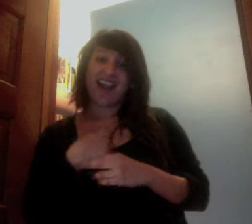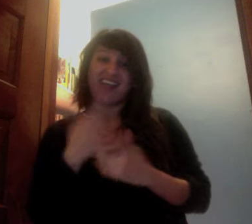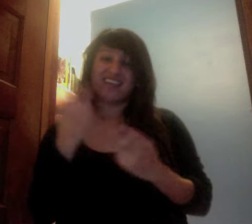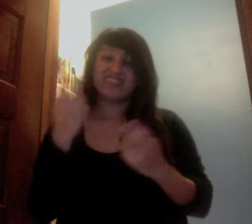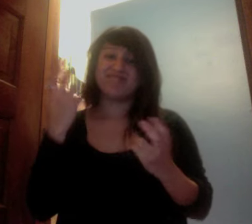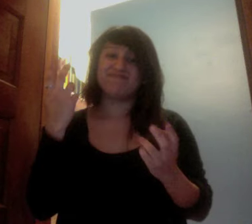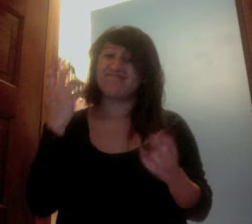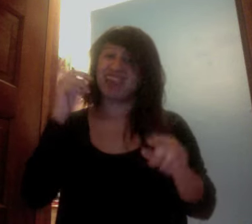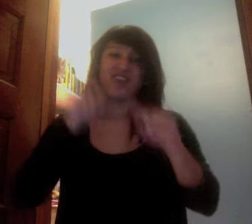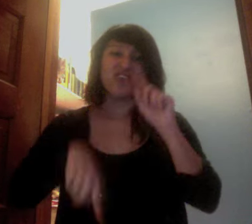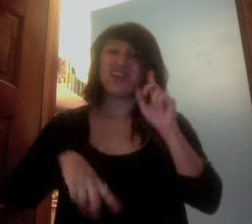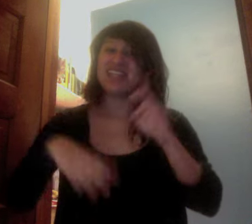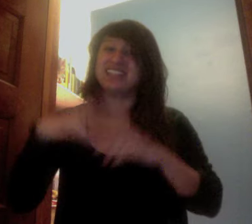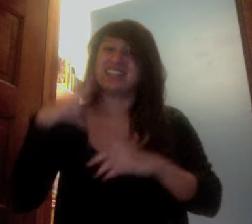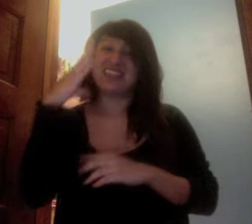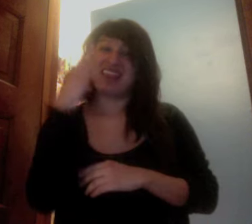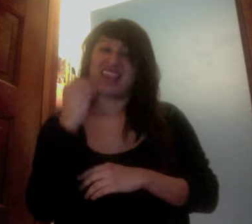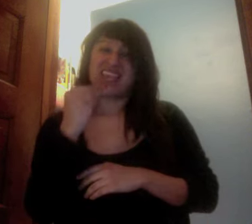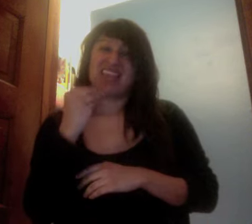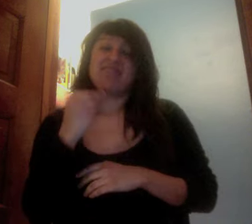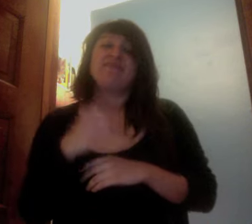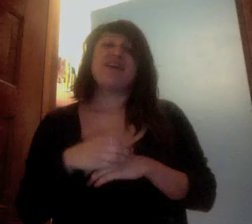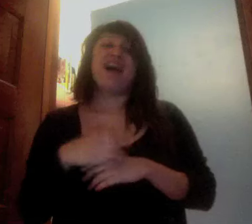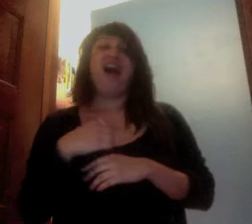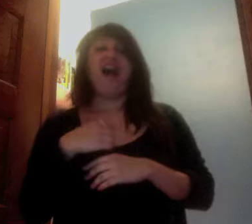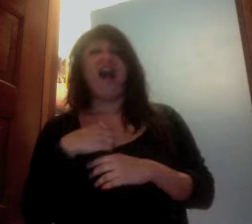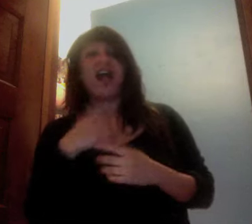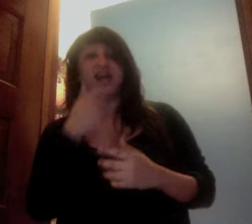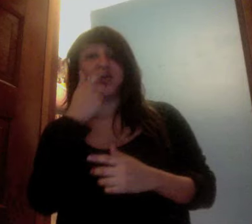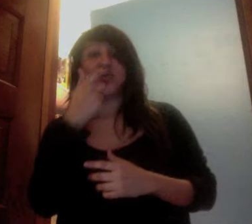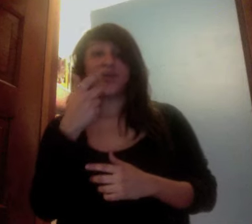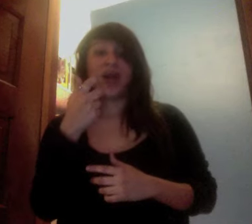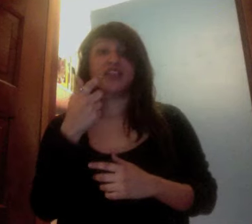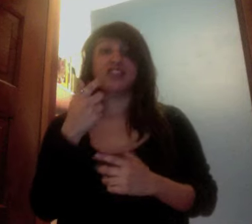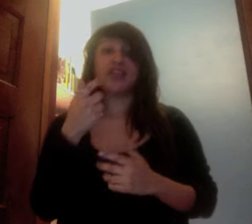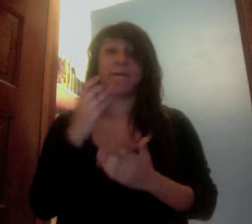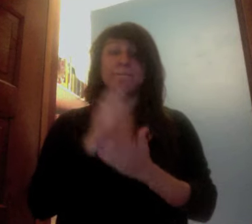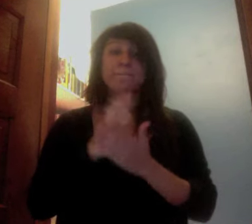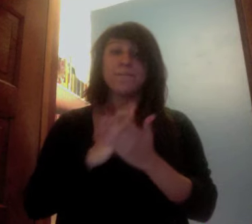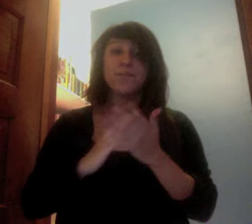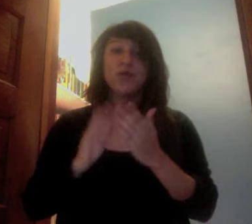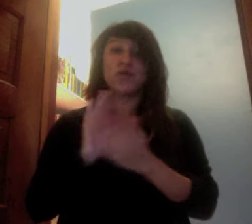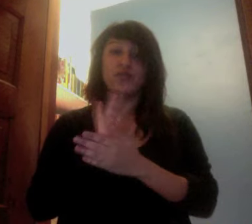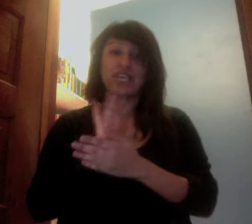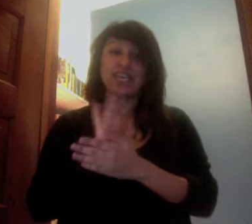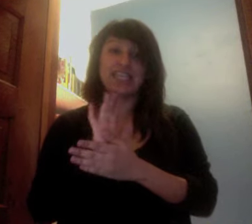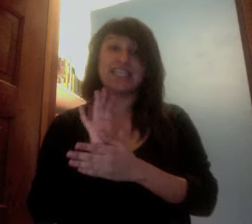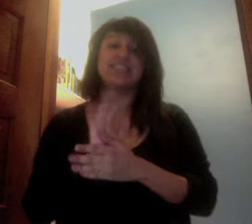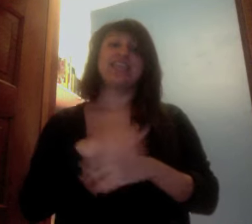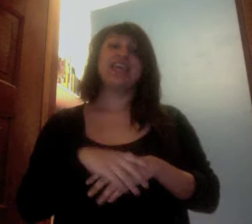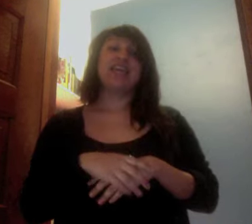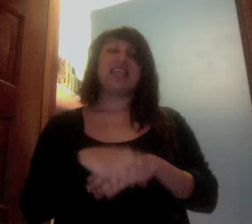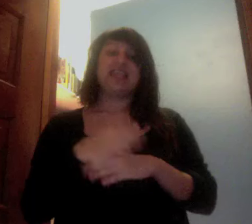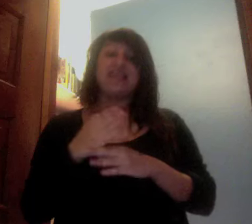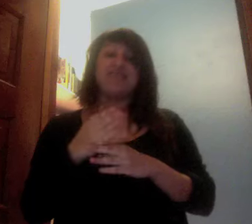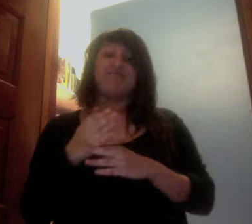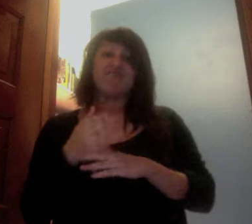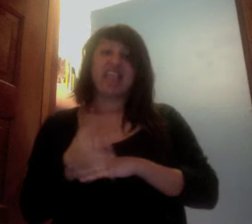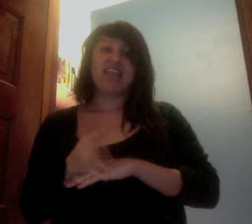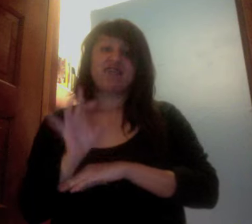sleep. I watched some movies. But before I knew it, after 8 hours on the airplane, we landed, and it was the middle of the day